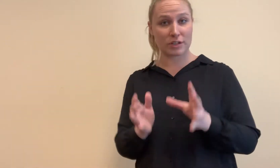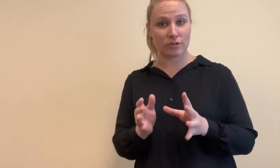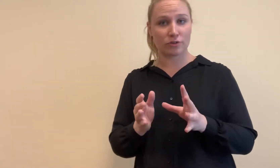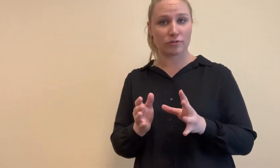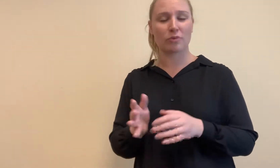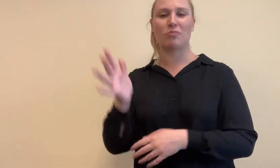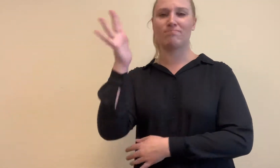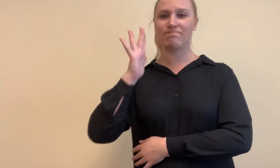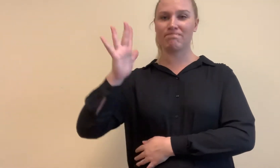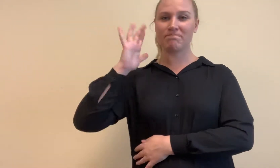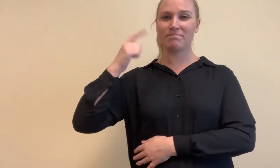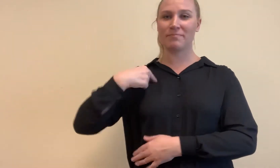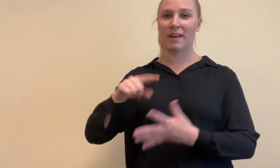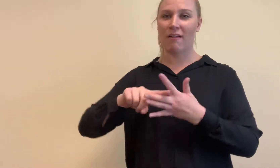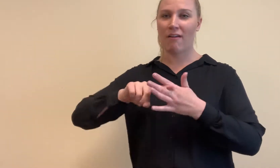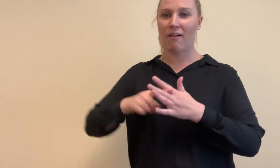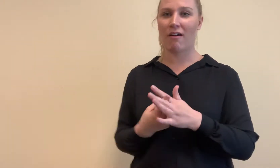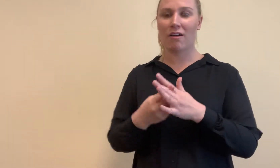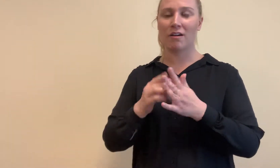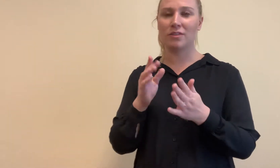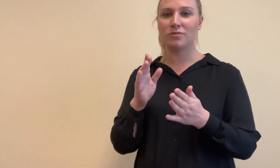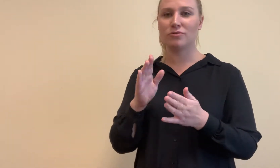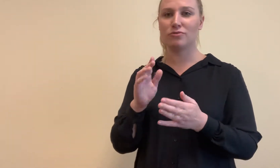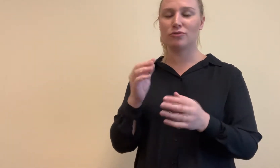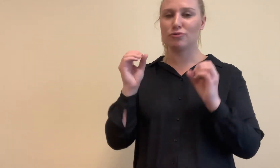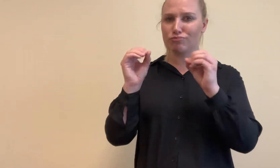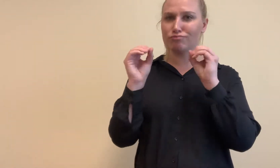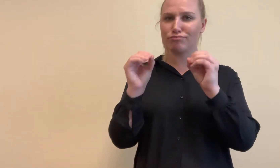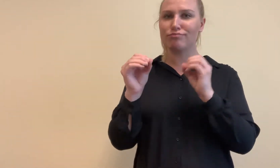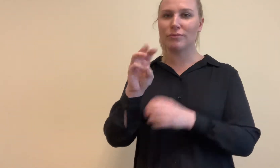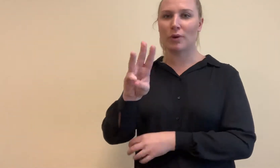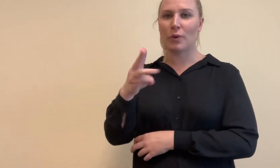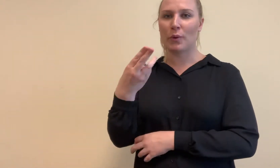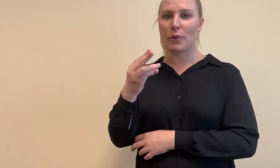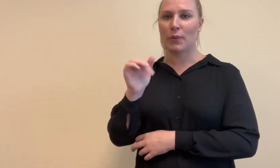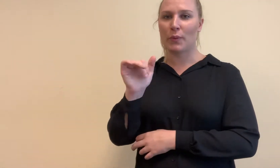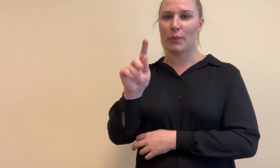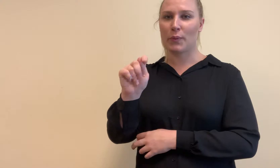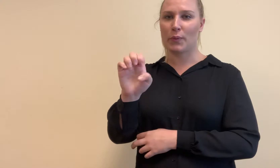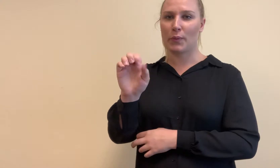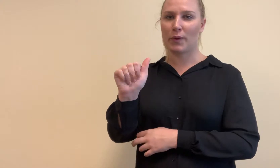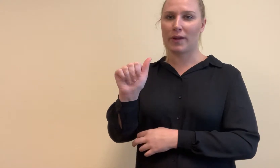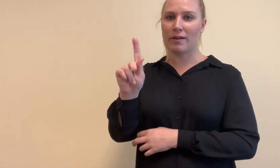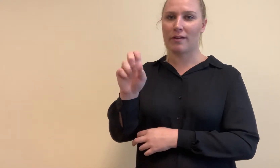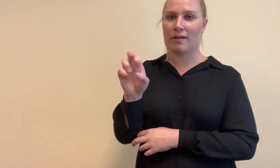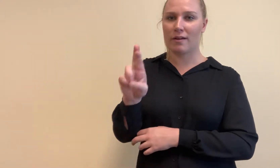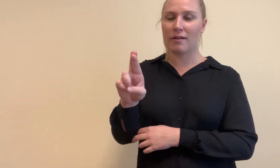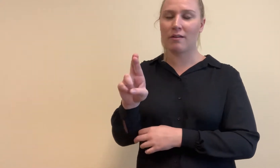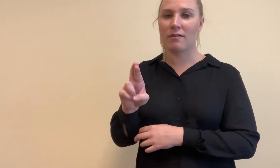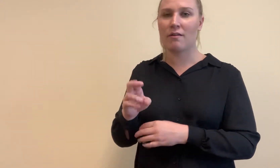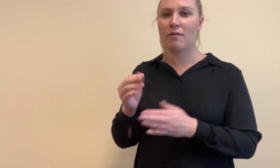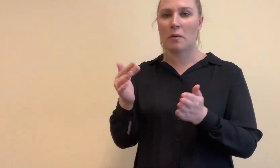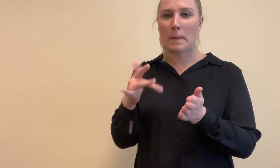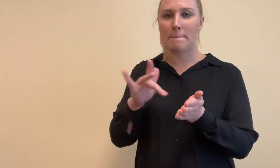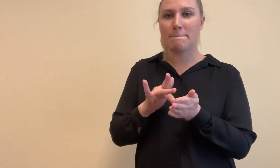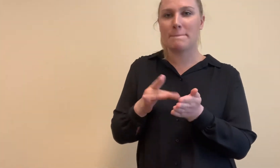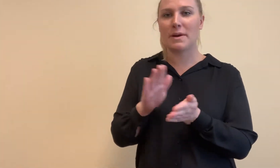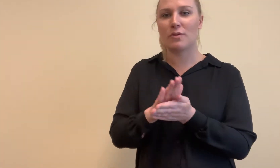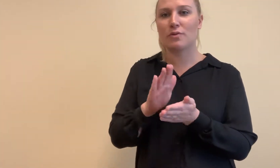teachers. When I started teaching at Whitaker Middle School in Kaiser in 1971, I was, and